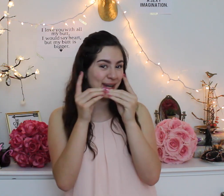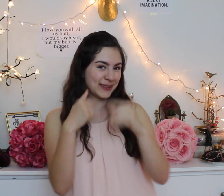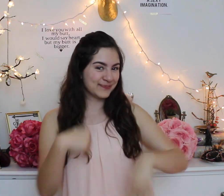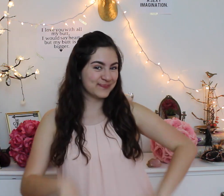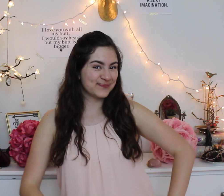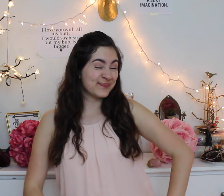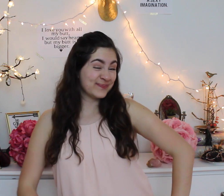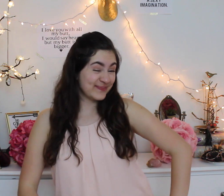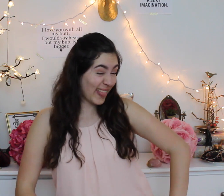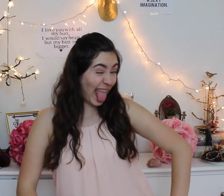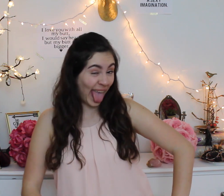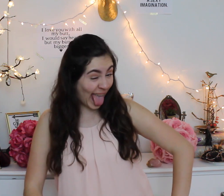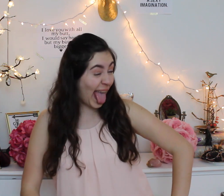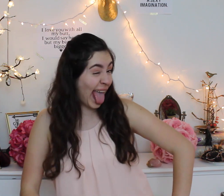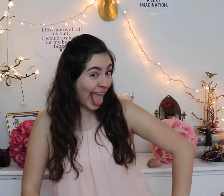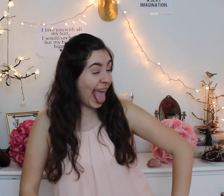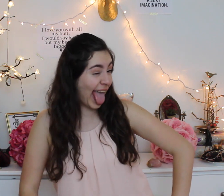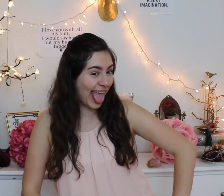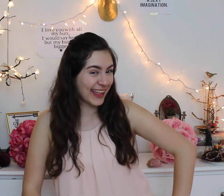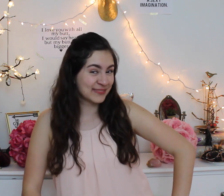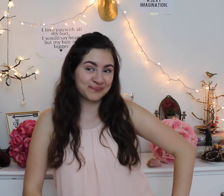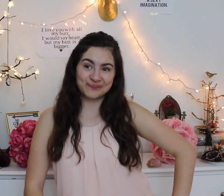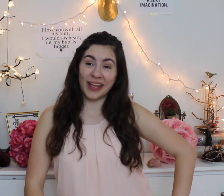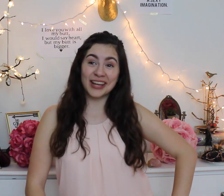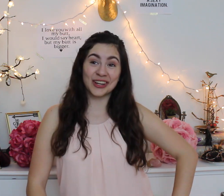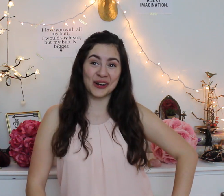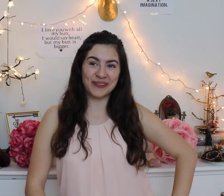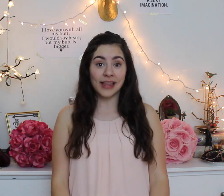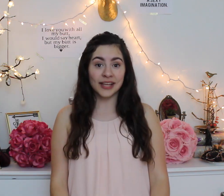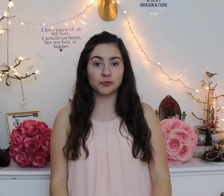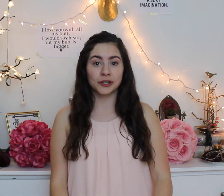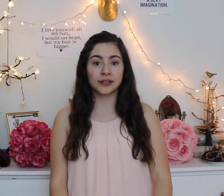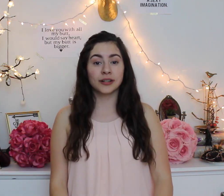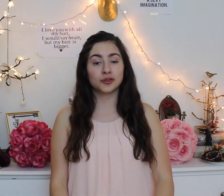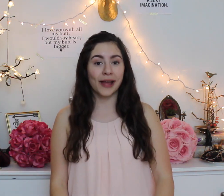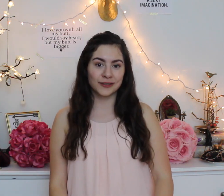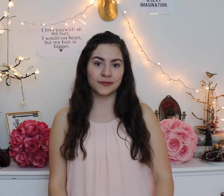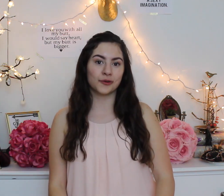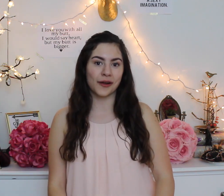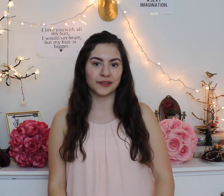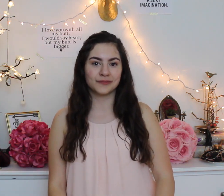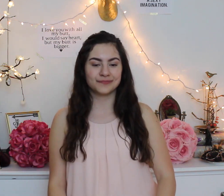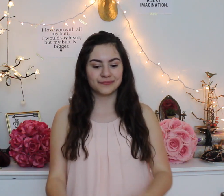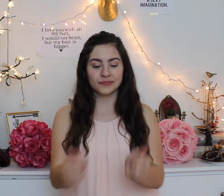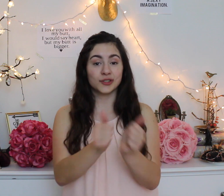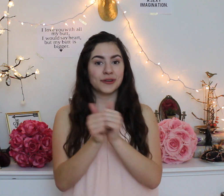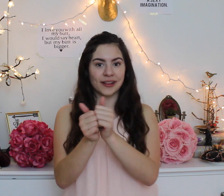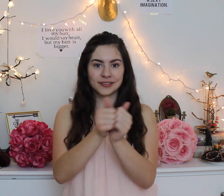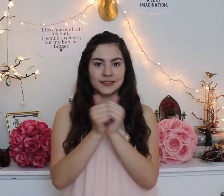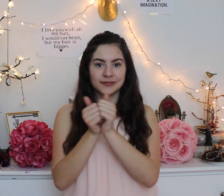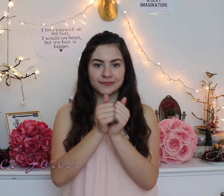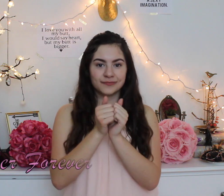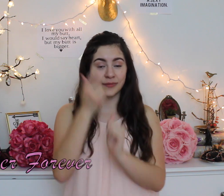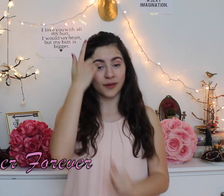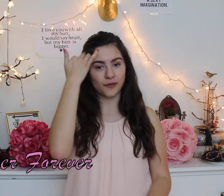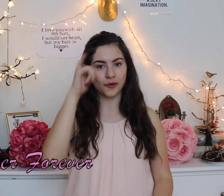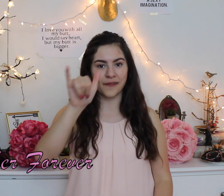date me um no shut up last word together forever together forever